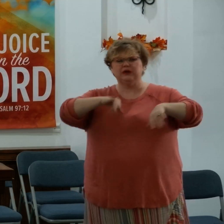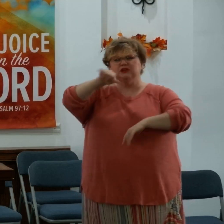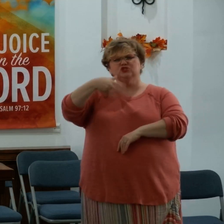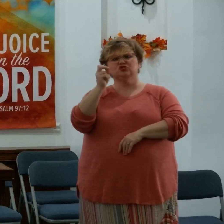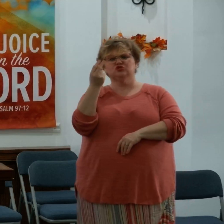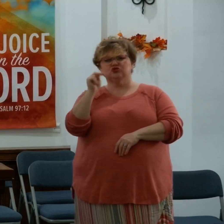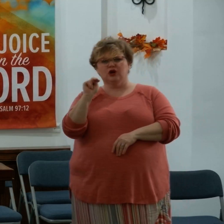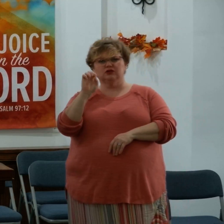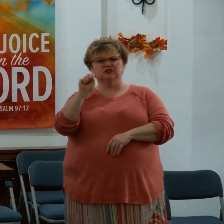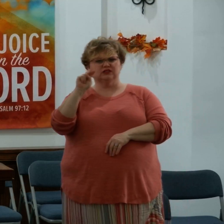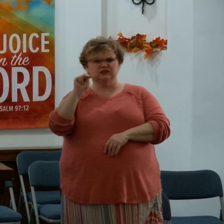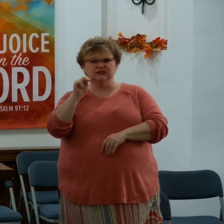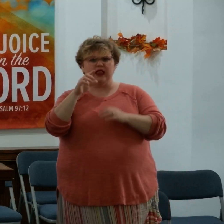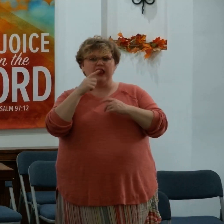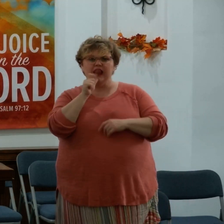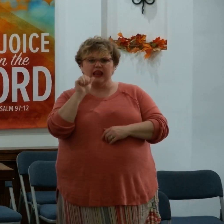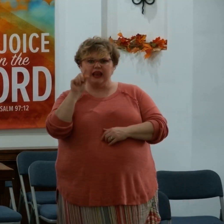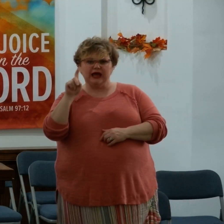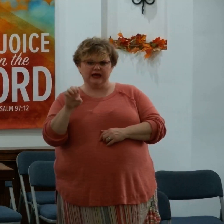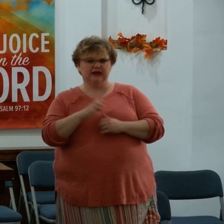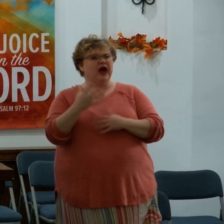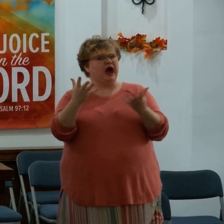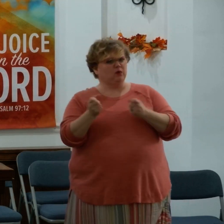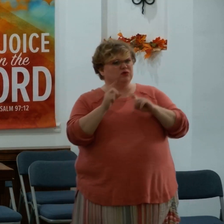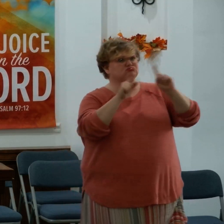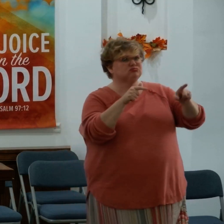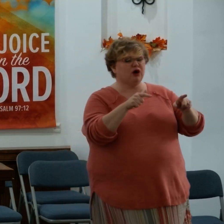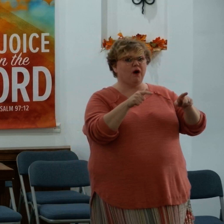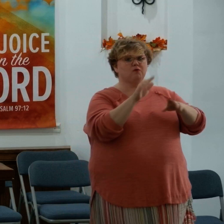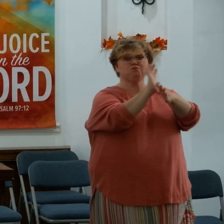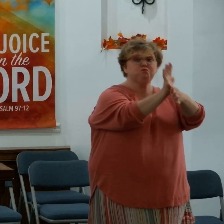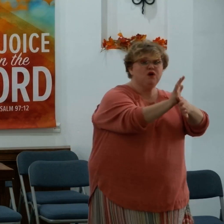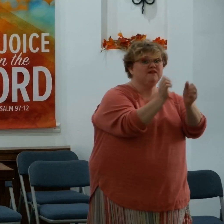with my Uncle Chip Hanna. I wanted to get to go to the Dew Drive-In Theater with all